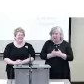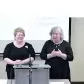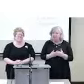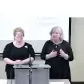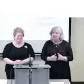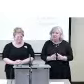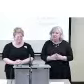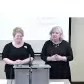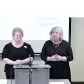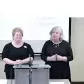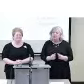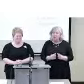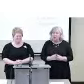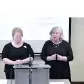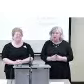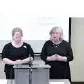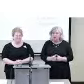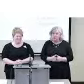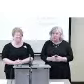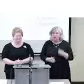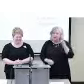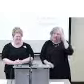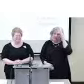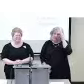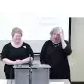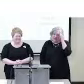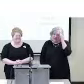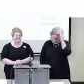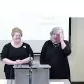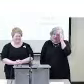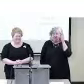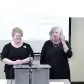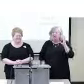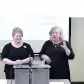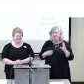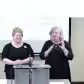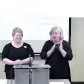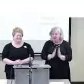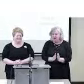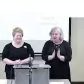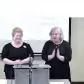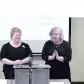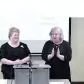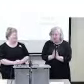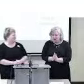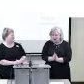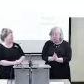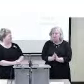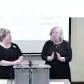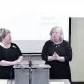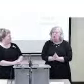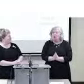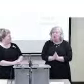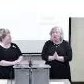operate things you need to do by the order of importance this is how my brain thinks i put the hardest things first